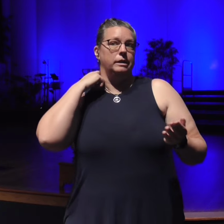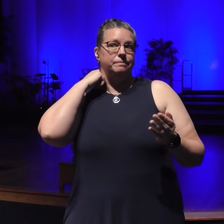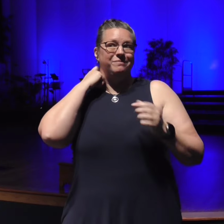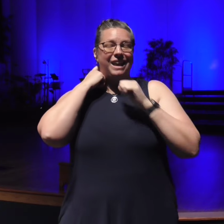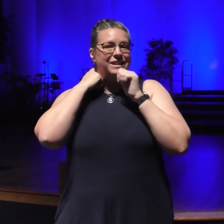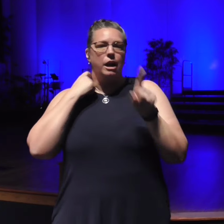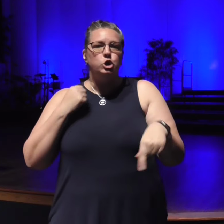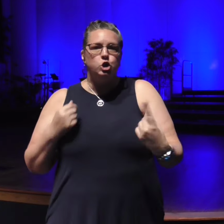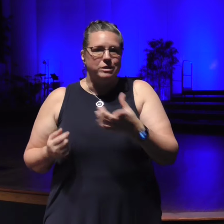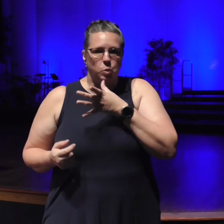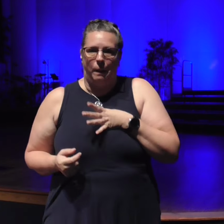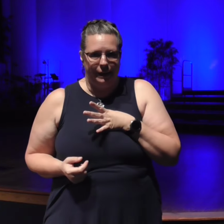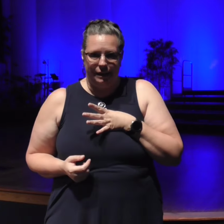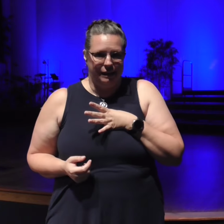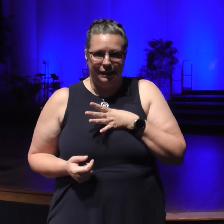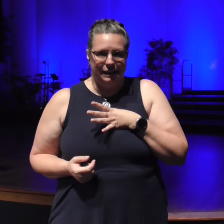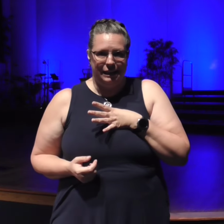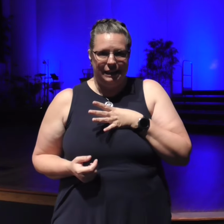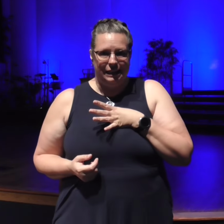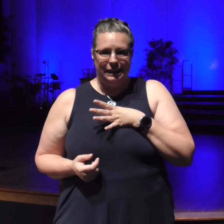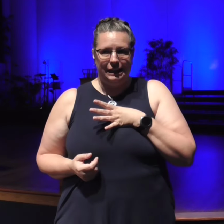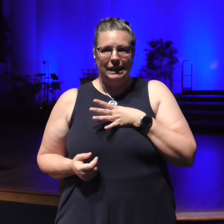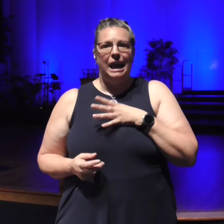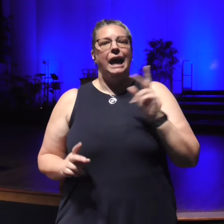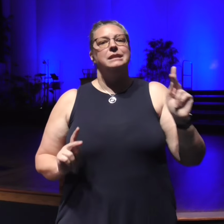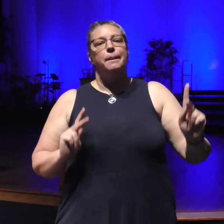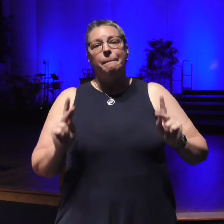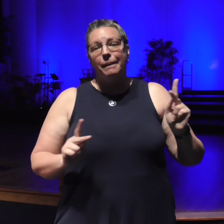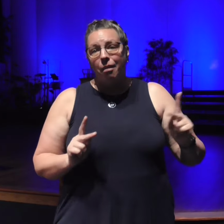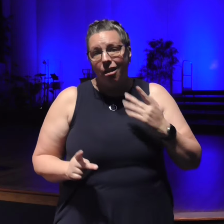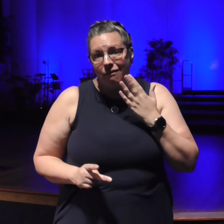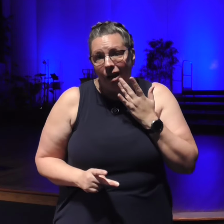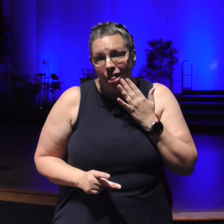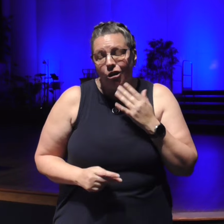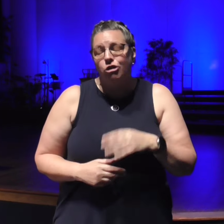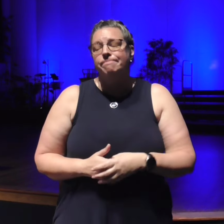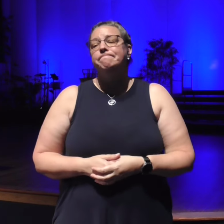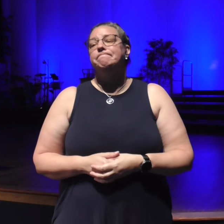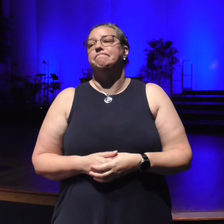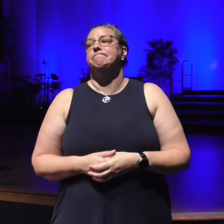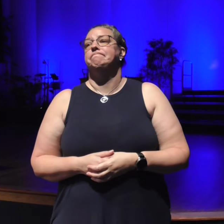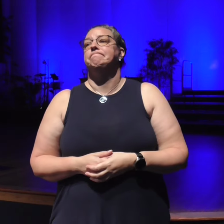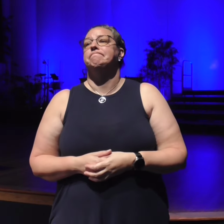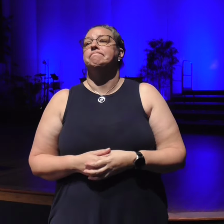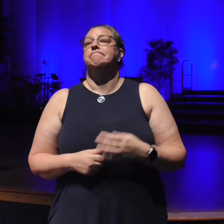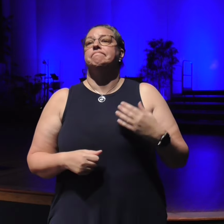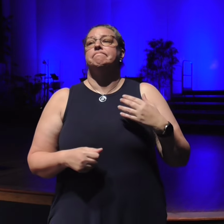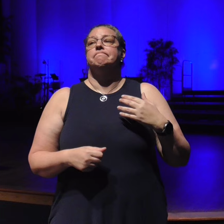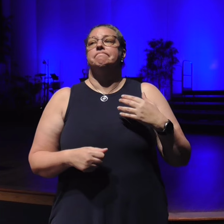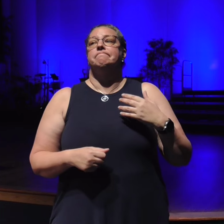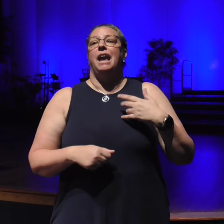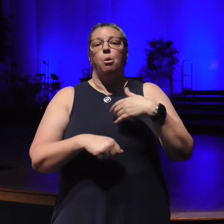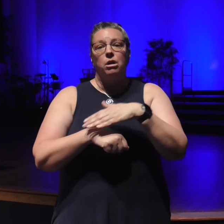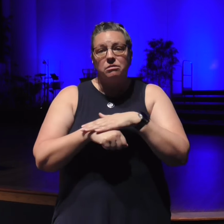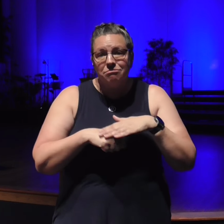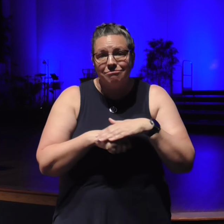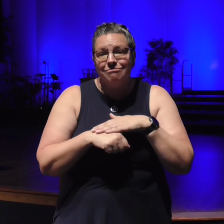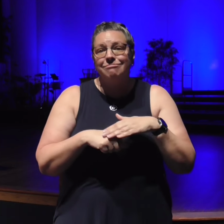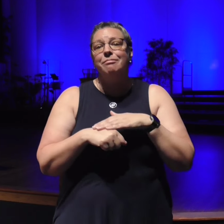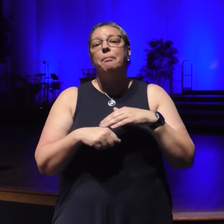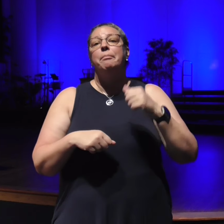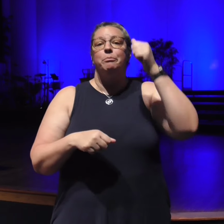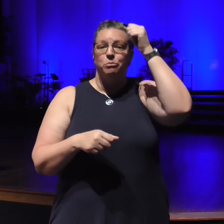not just women. It's people of color. It's our indigenous brothers and sisters.